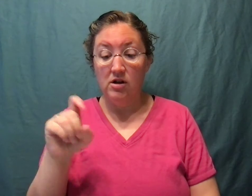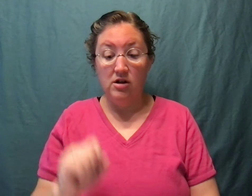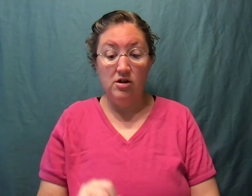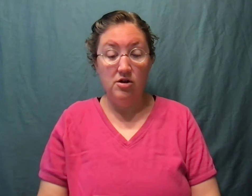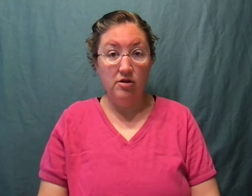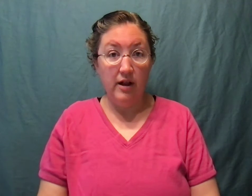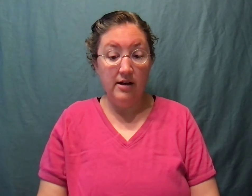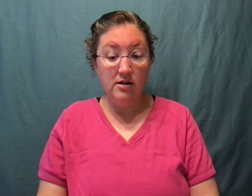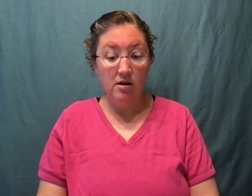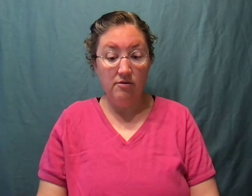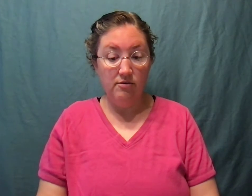did you turn the lights off?